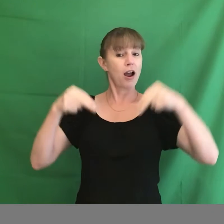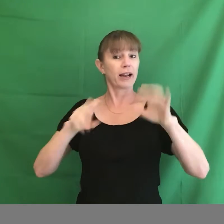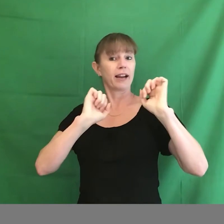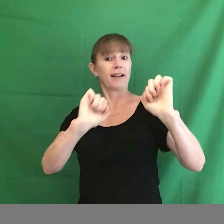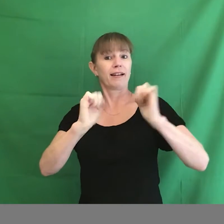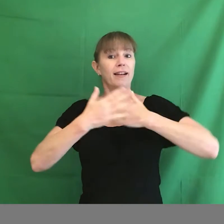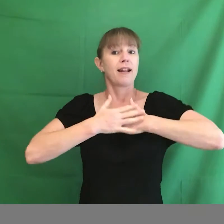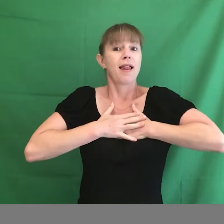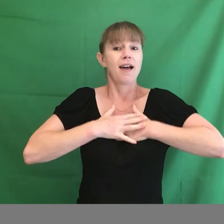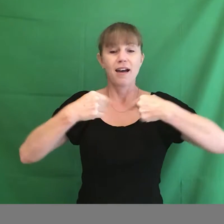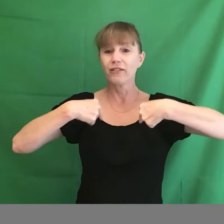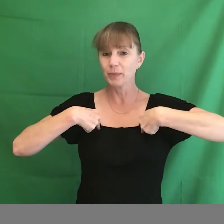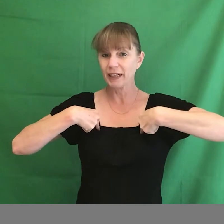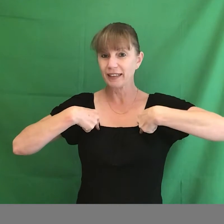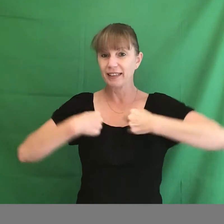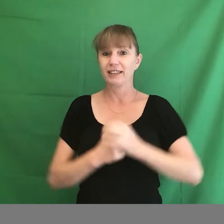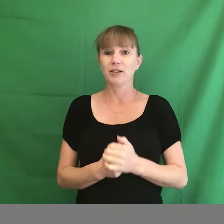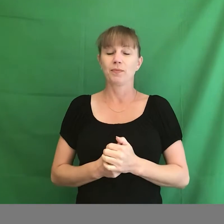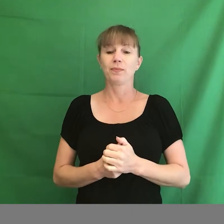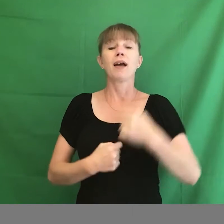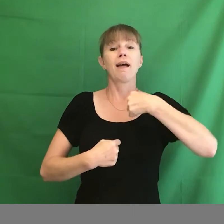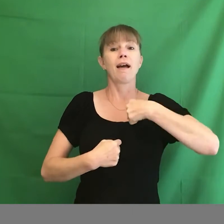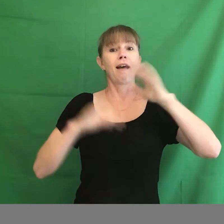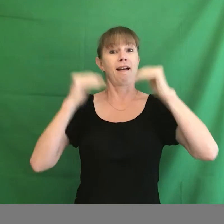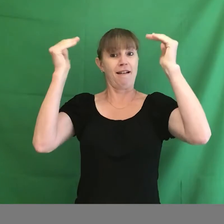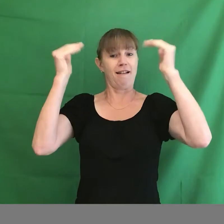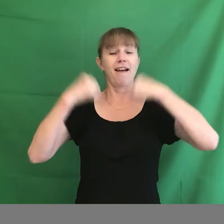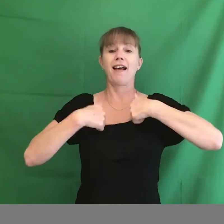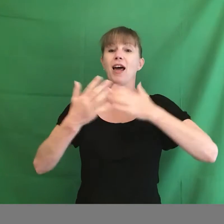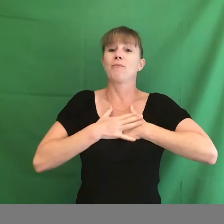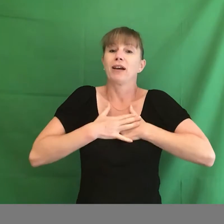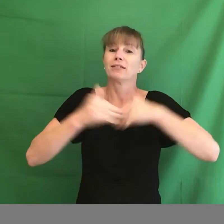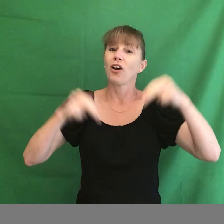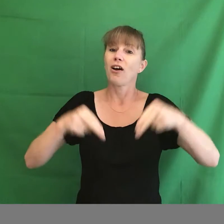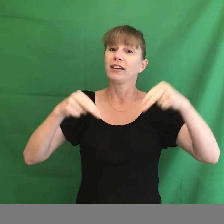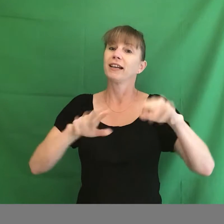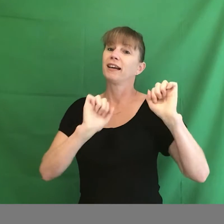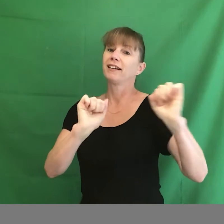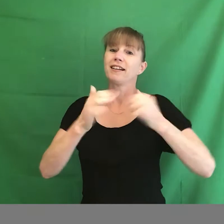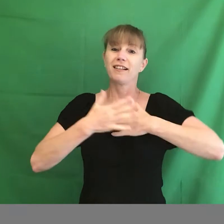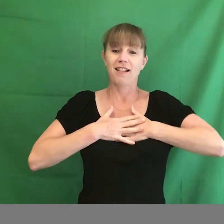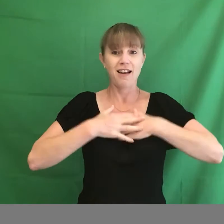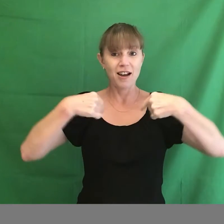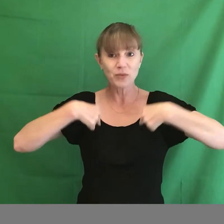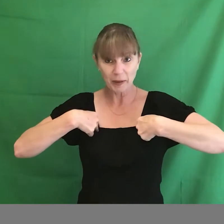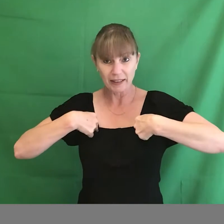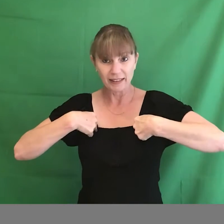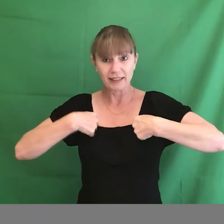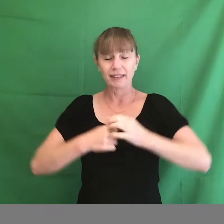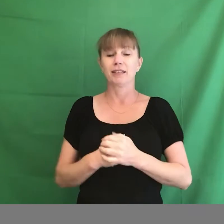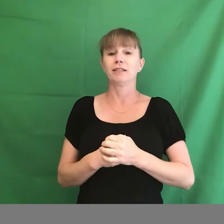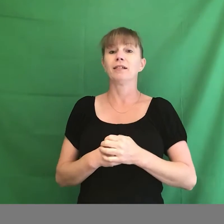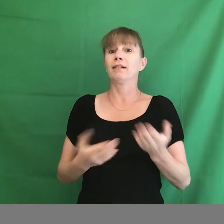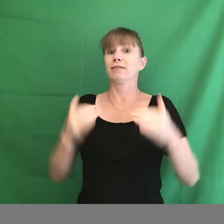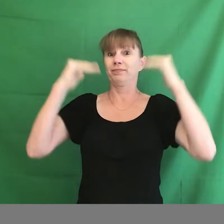I love my doggy and he loves me. I love my doggy and he